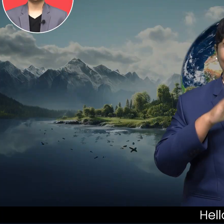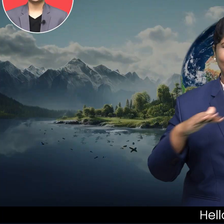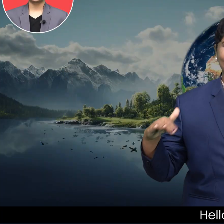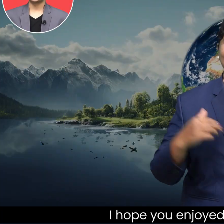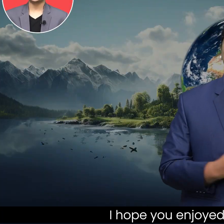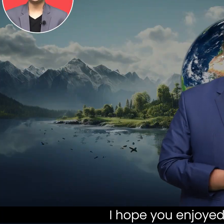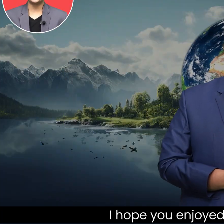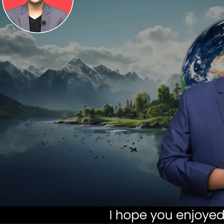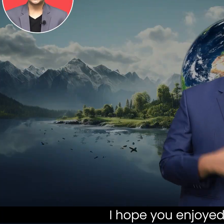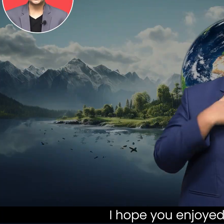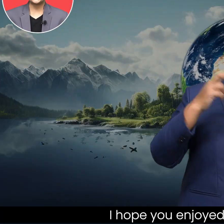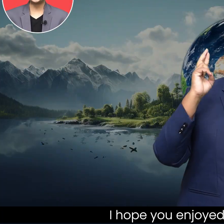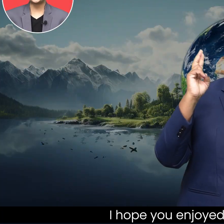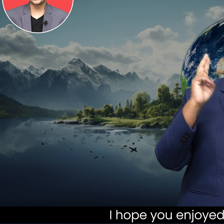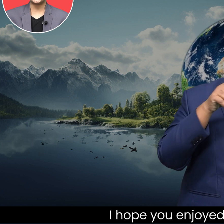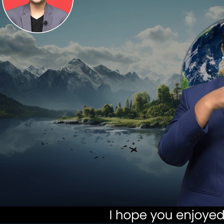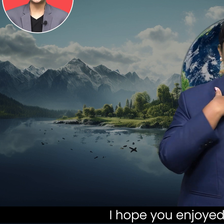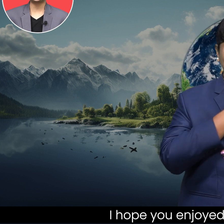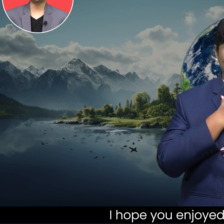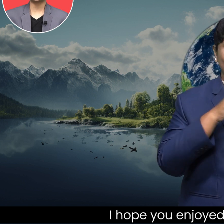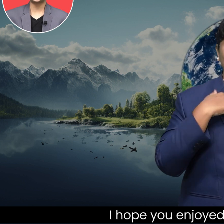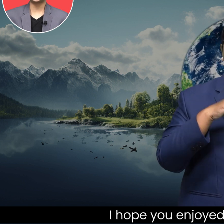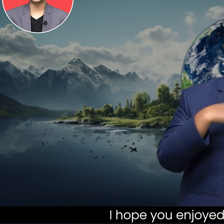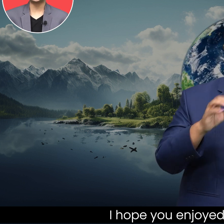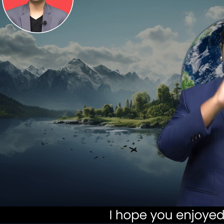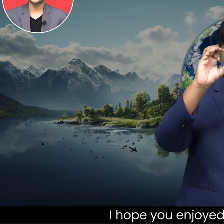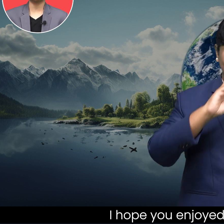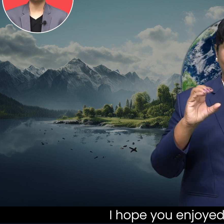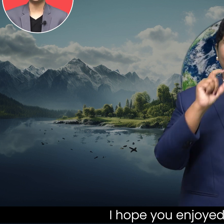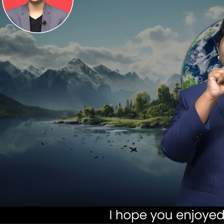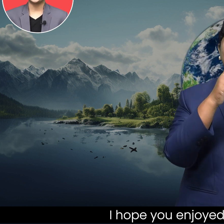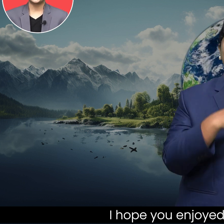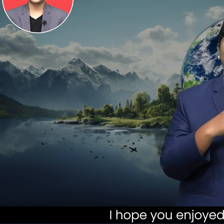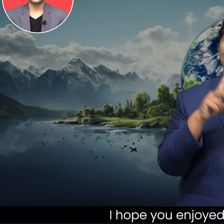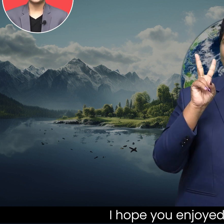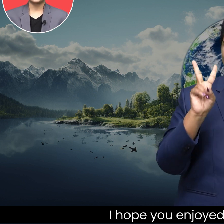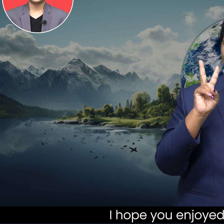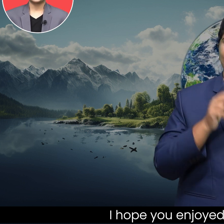students. I hope you enjoyed Natural Resources Part 2.